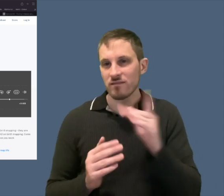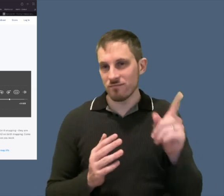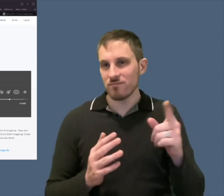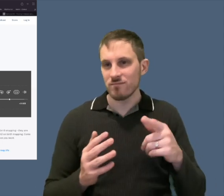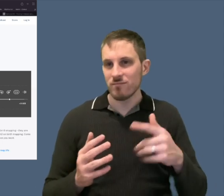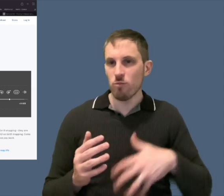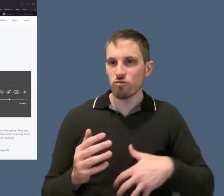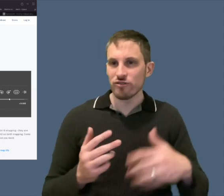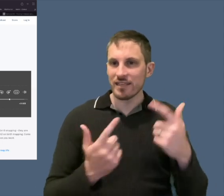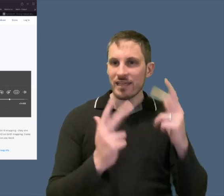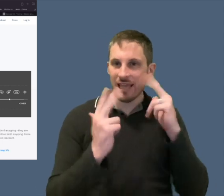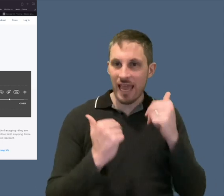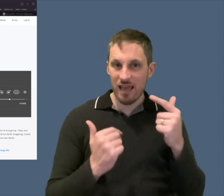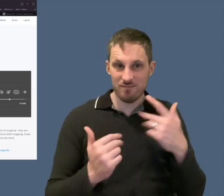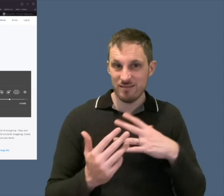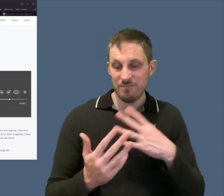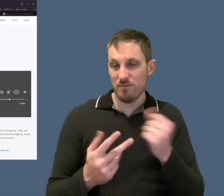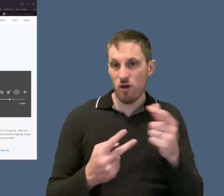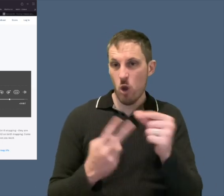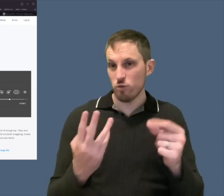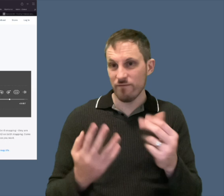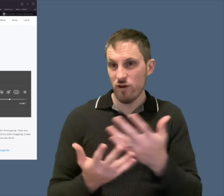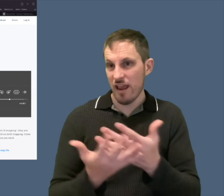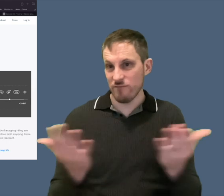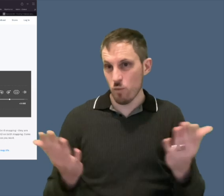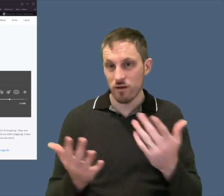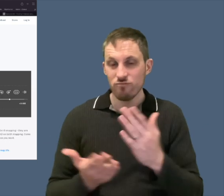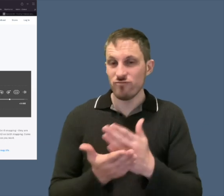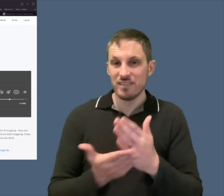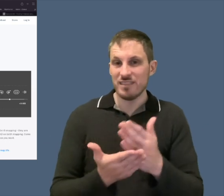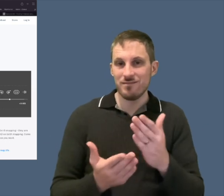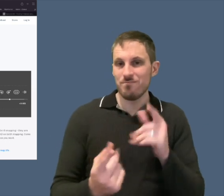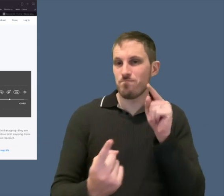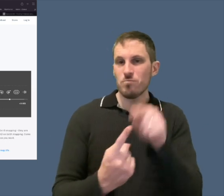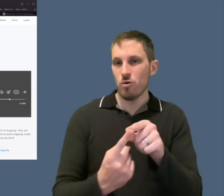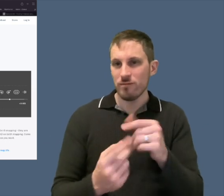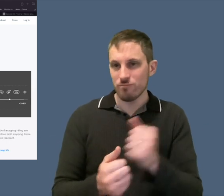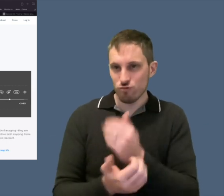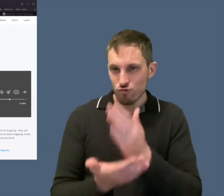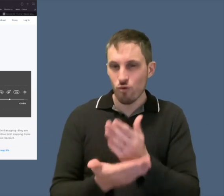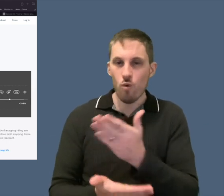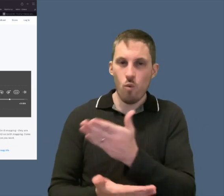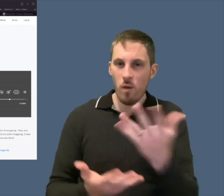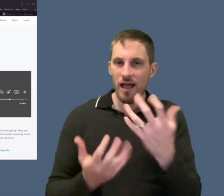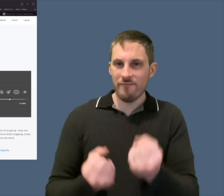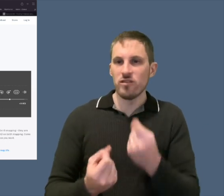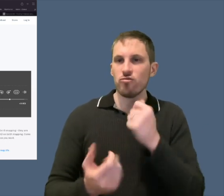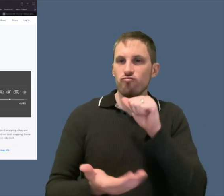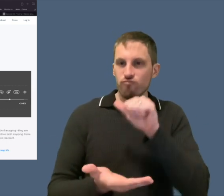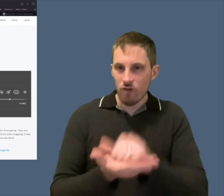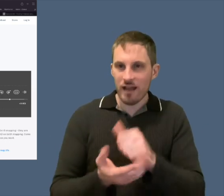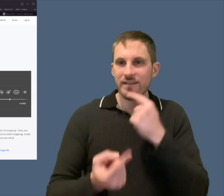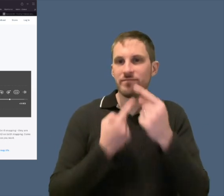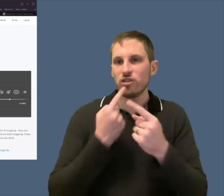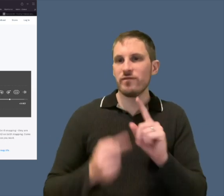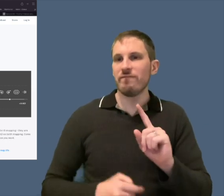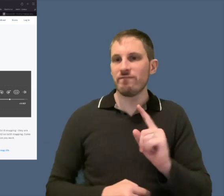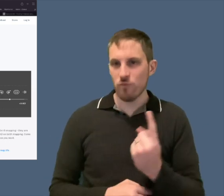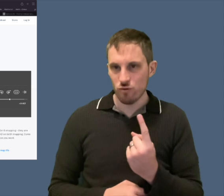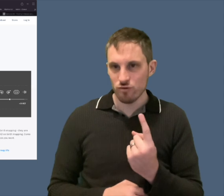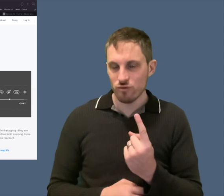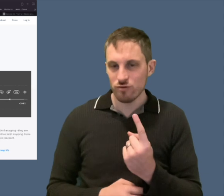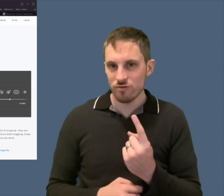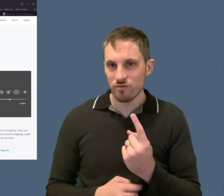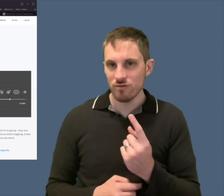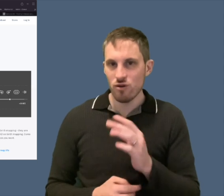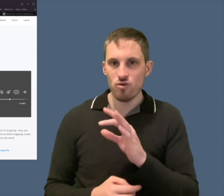that needs to be an option for everyone. It's just about ensuring people have all the right information first, and it's not just based